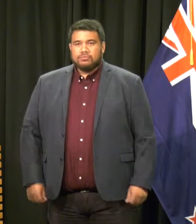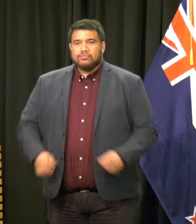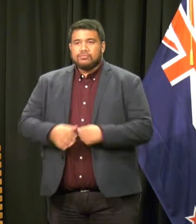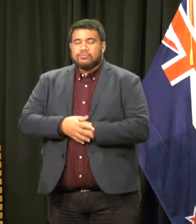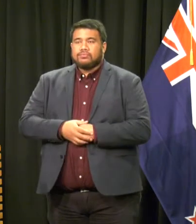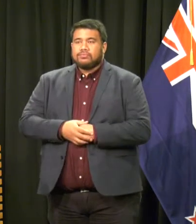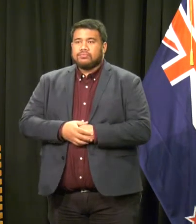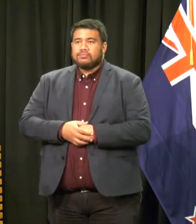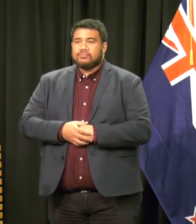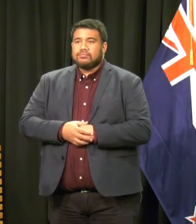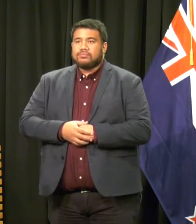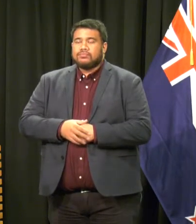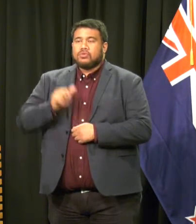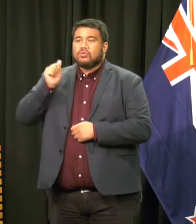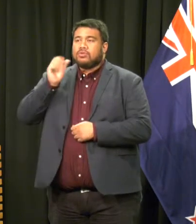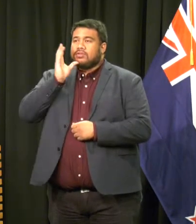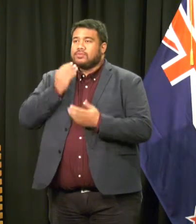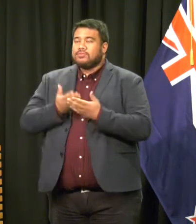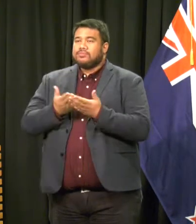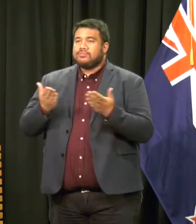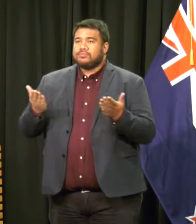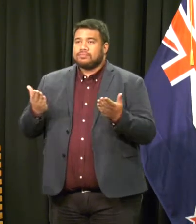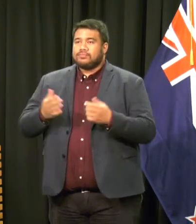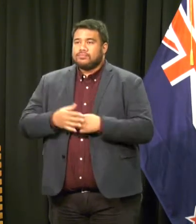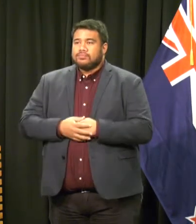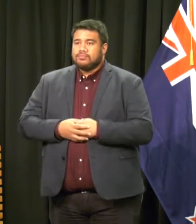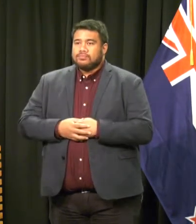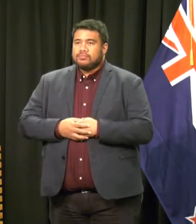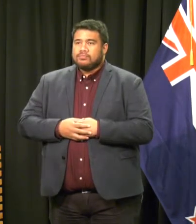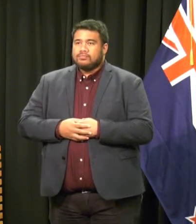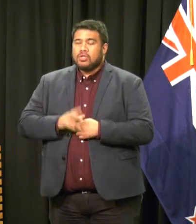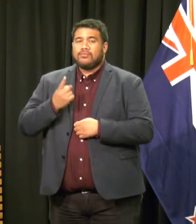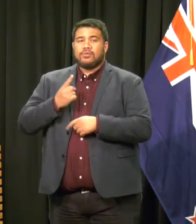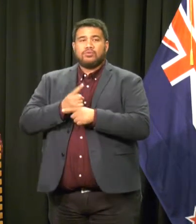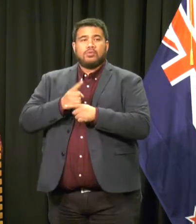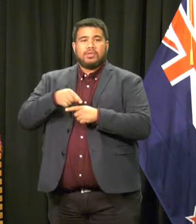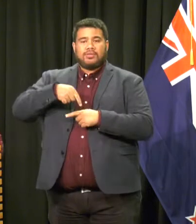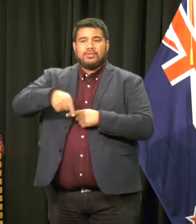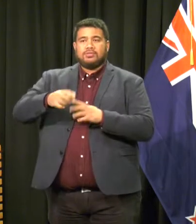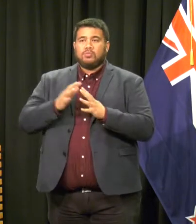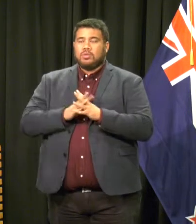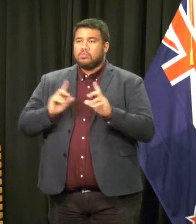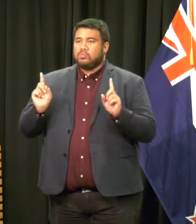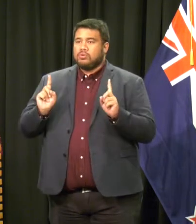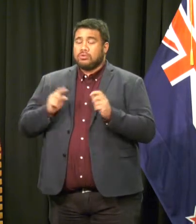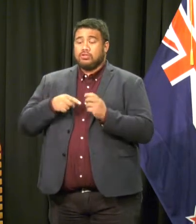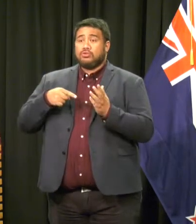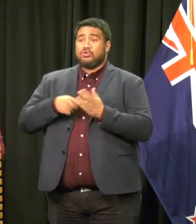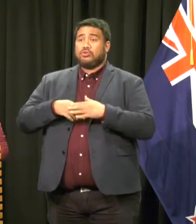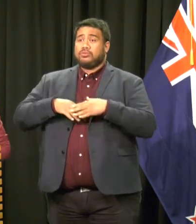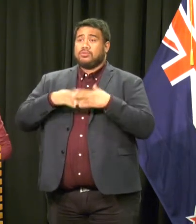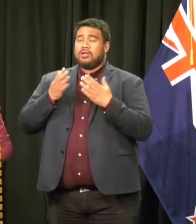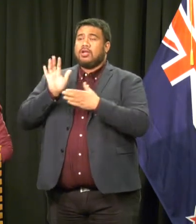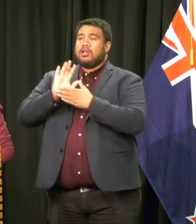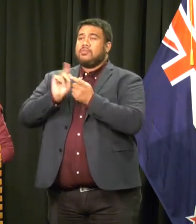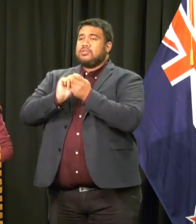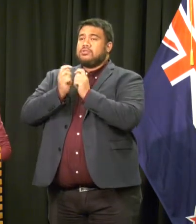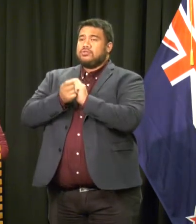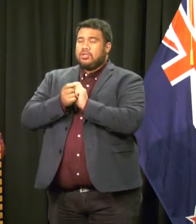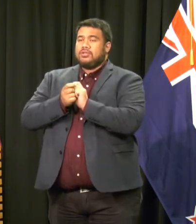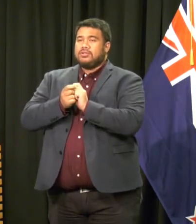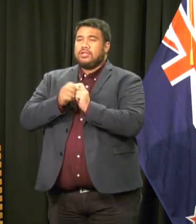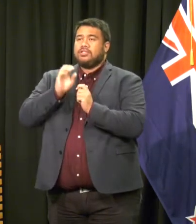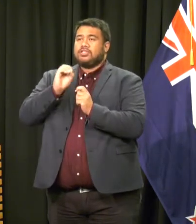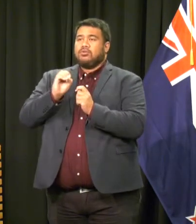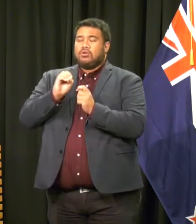All right, good afternoon, everyone. I'll quickly cover off the week ahead. On Tuesday, the Climate Change Response Zero